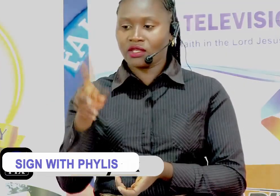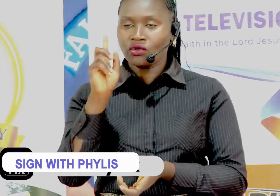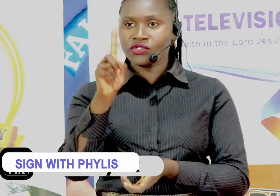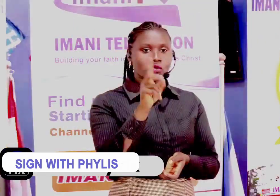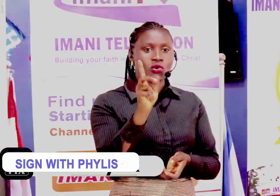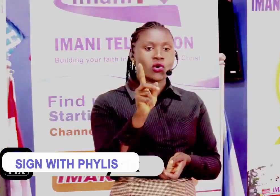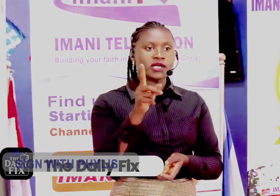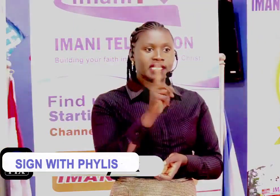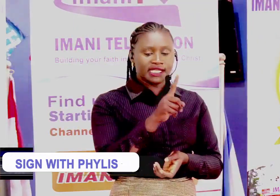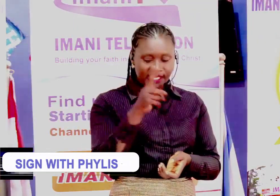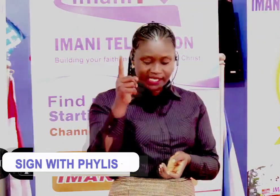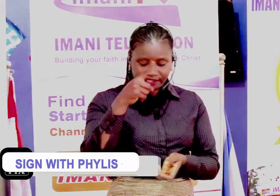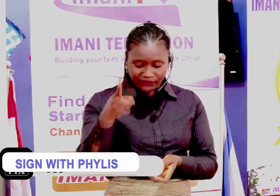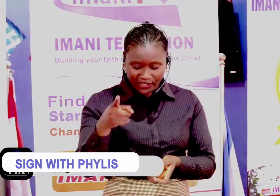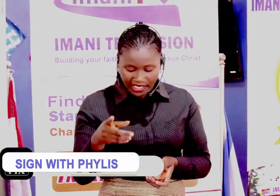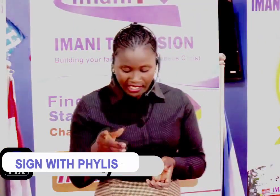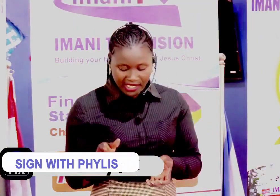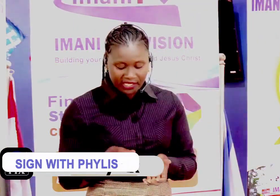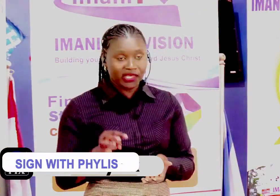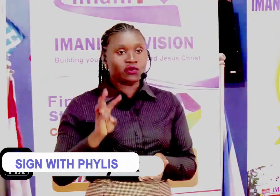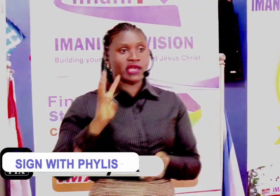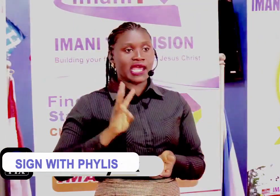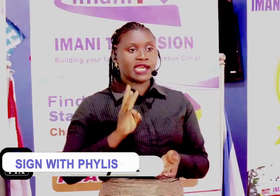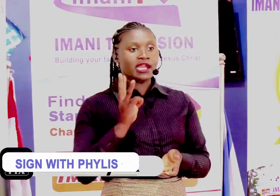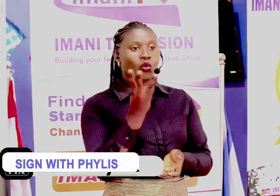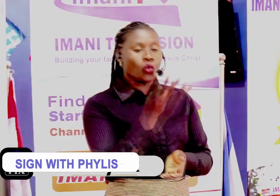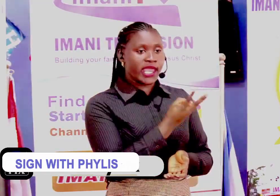using your index finger. And then we had we,